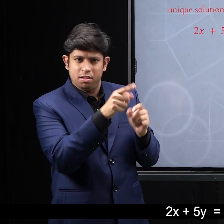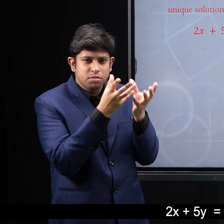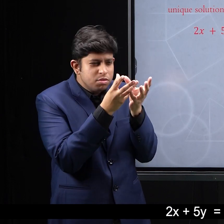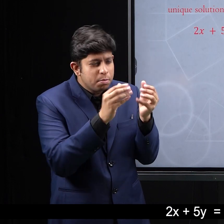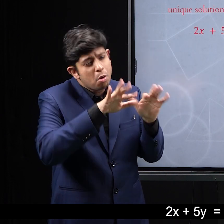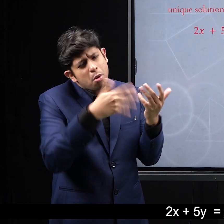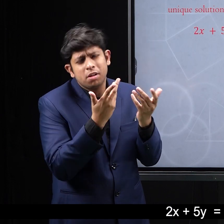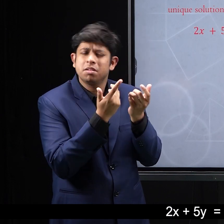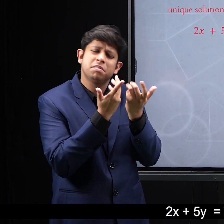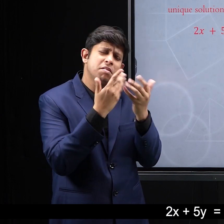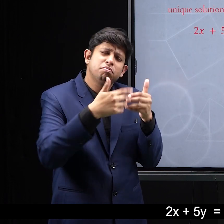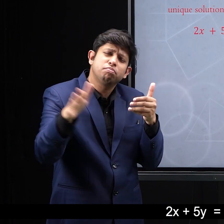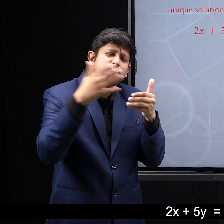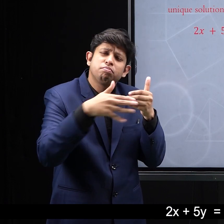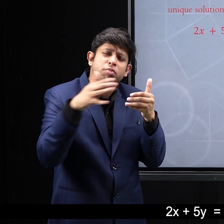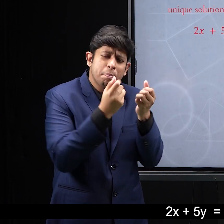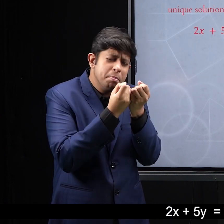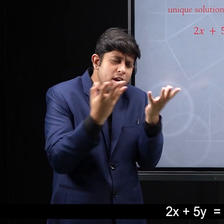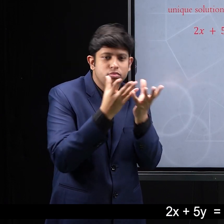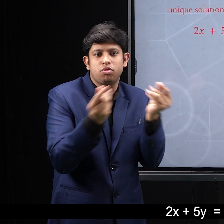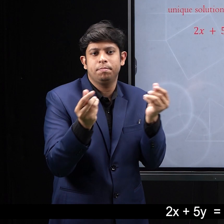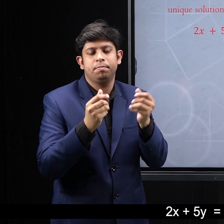plus 5y equal to 20 and 3x plus 6y equal to 12.